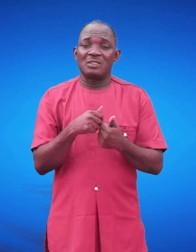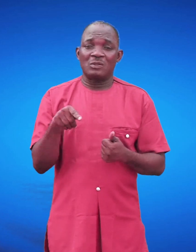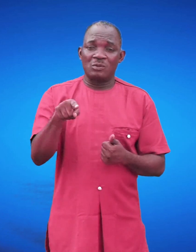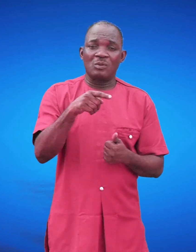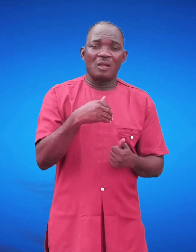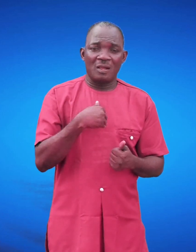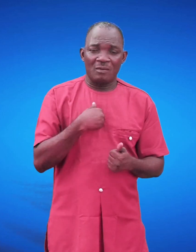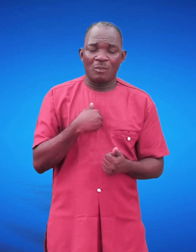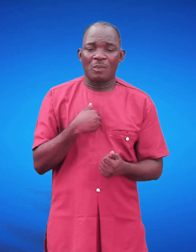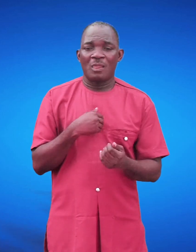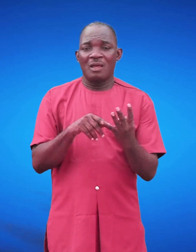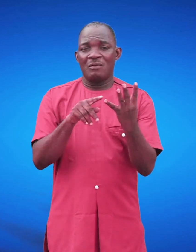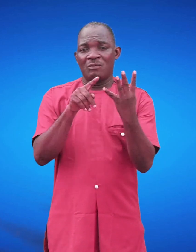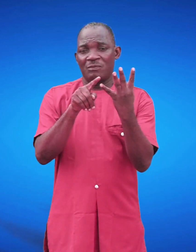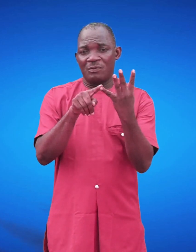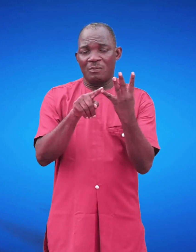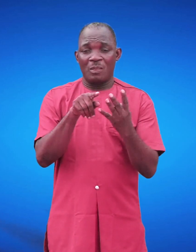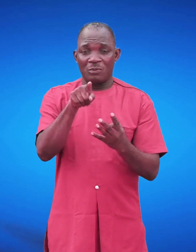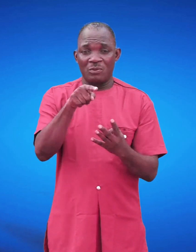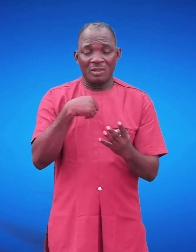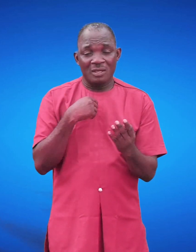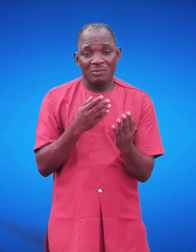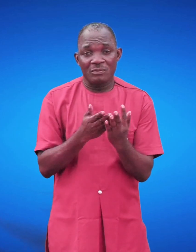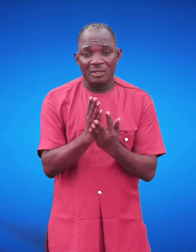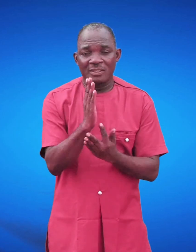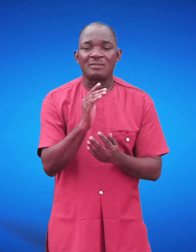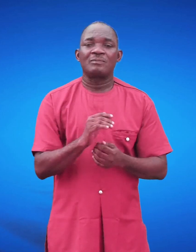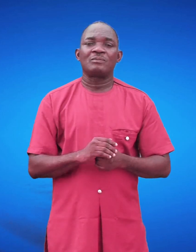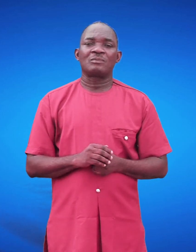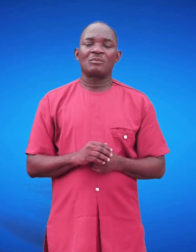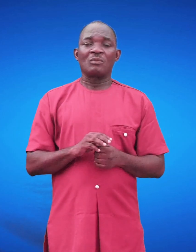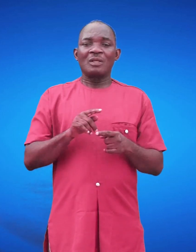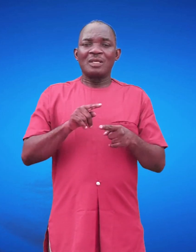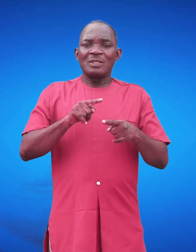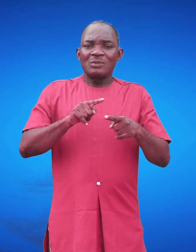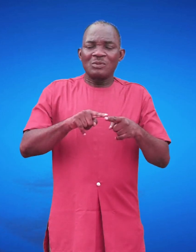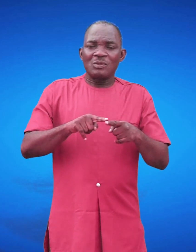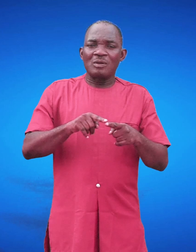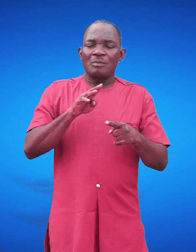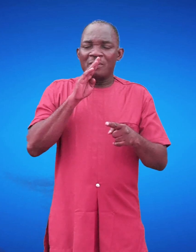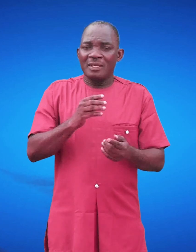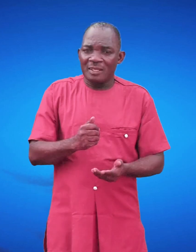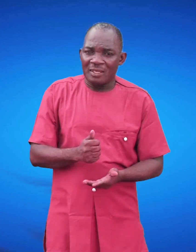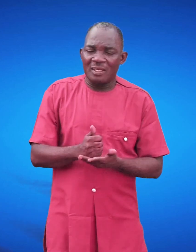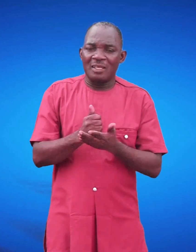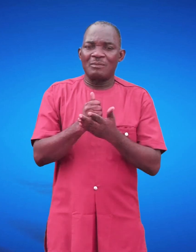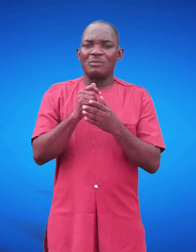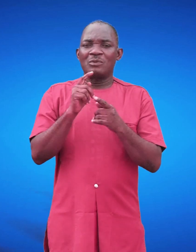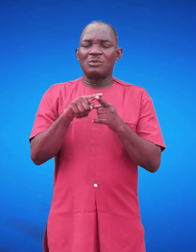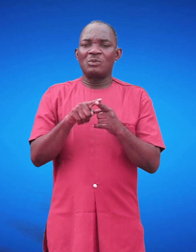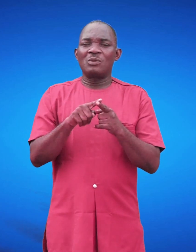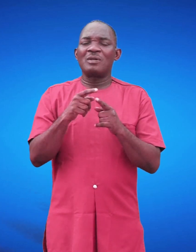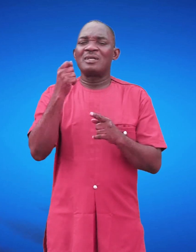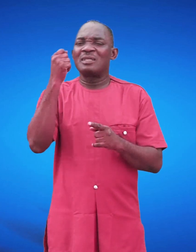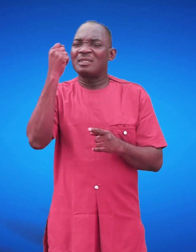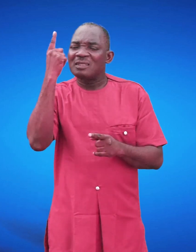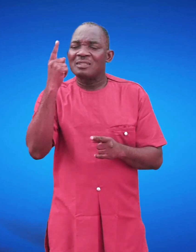4. You have the right to be helped to understand